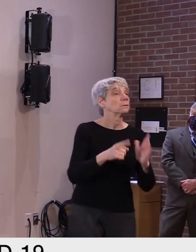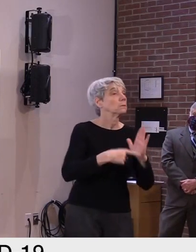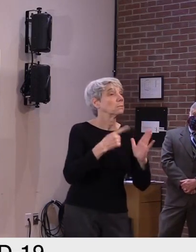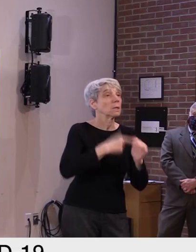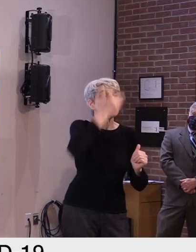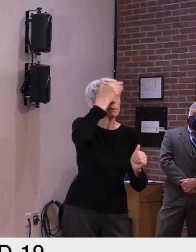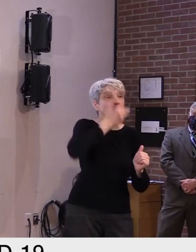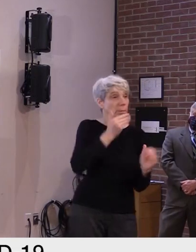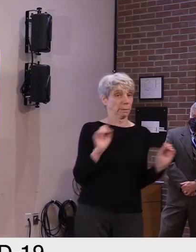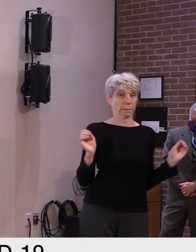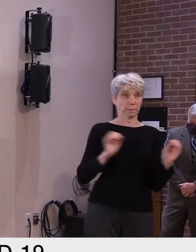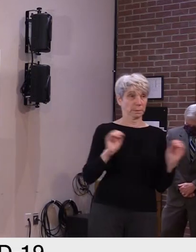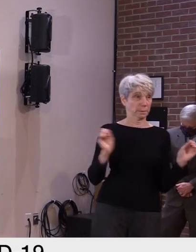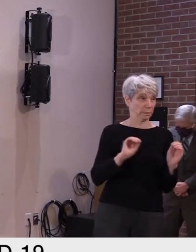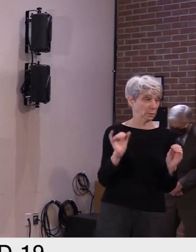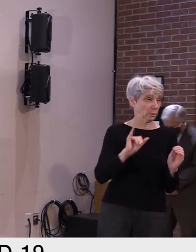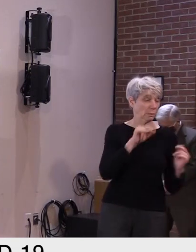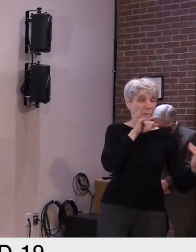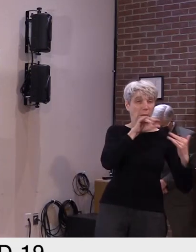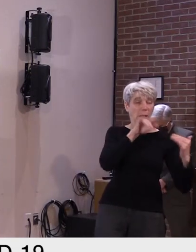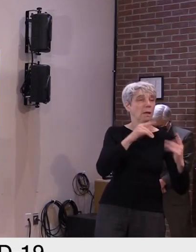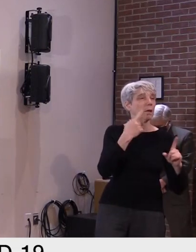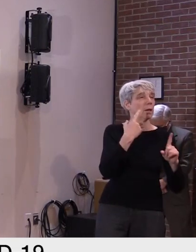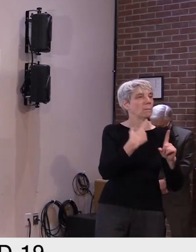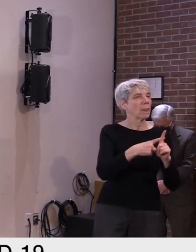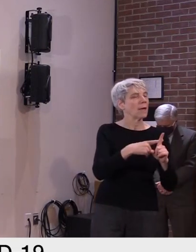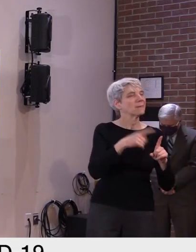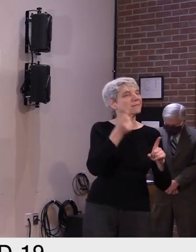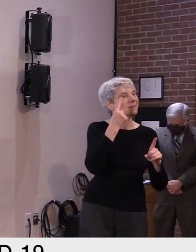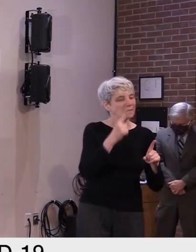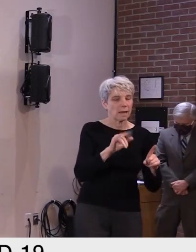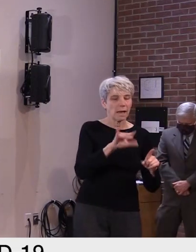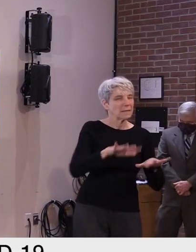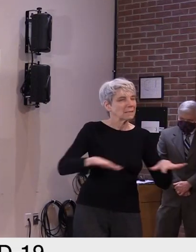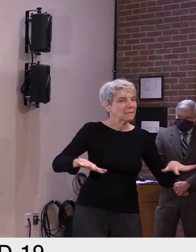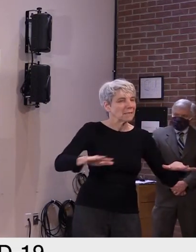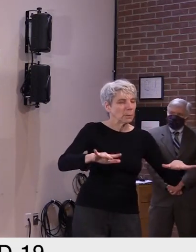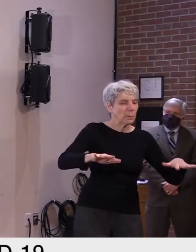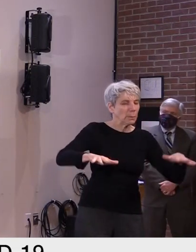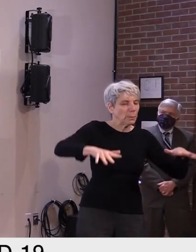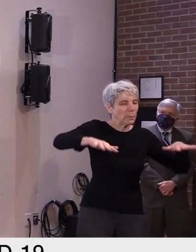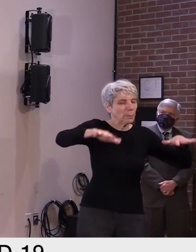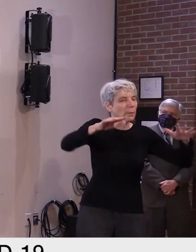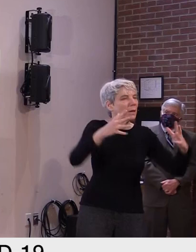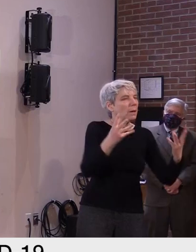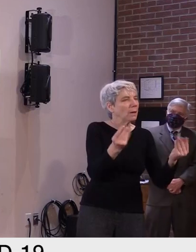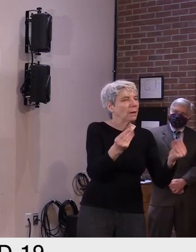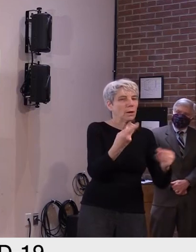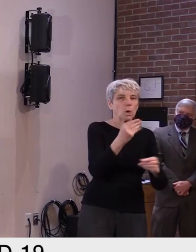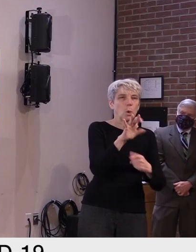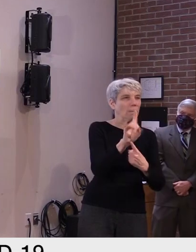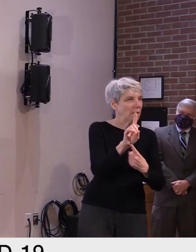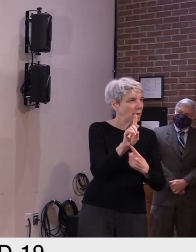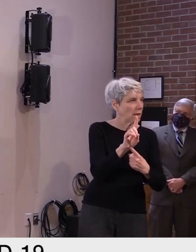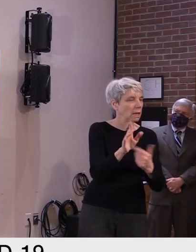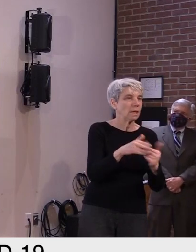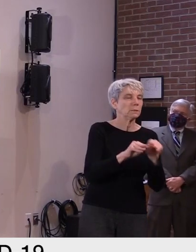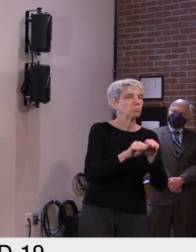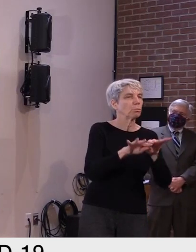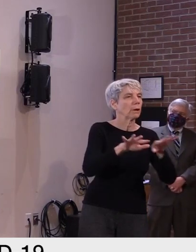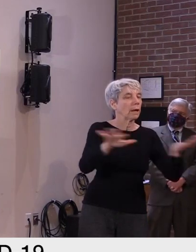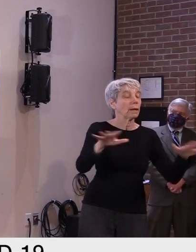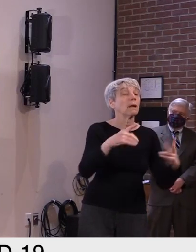guards, with humidity factors on the ice, and with the fact that the rink is surrounded